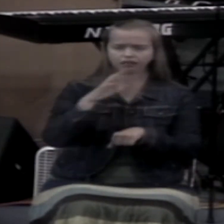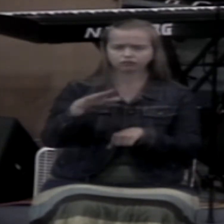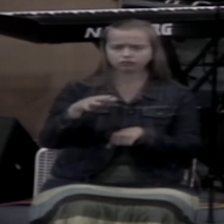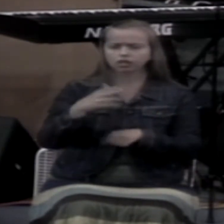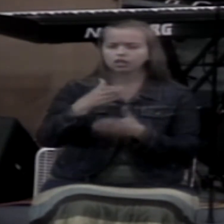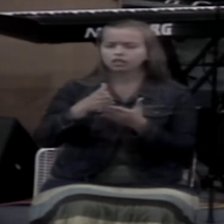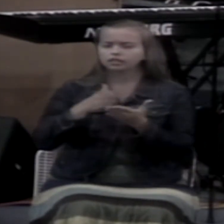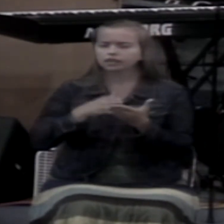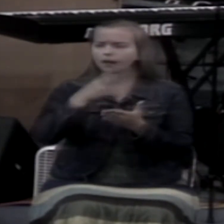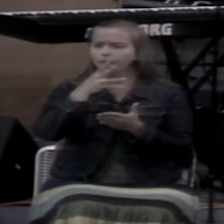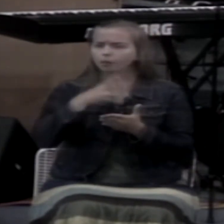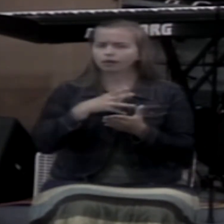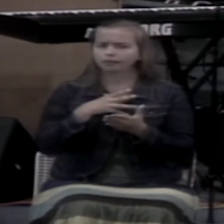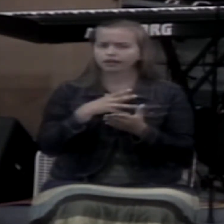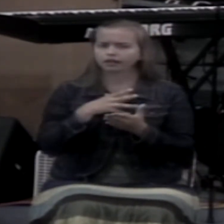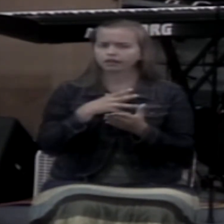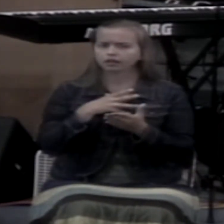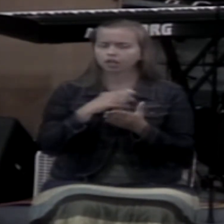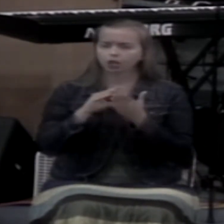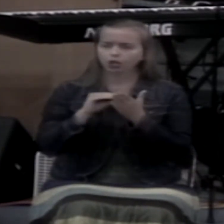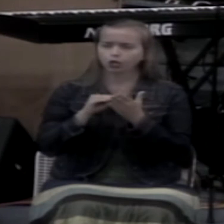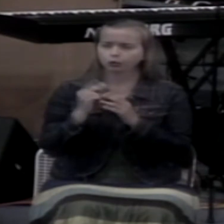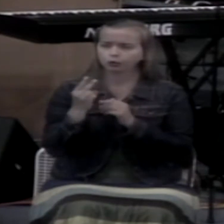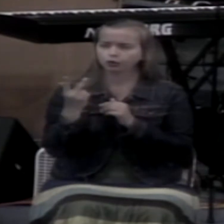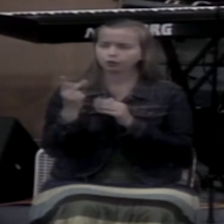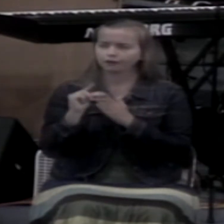their unsaved husband and blast him.